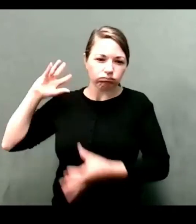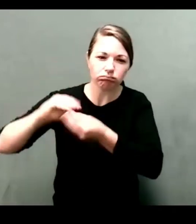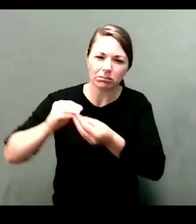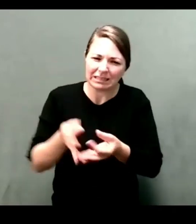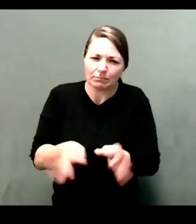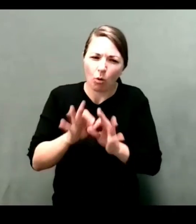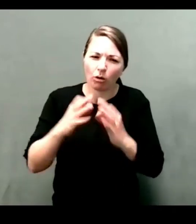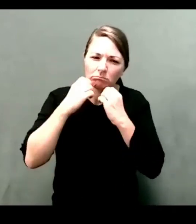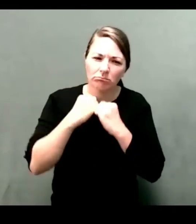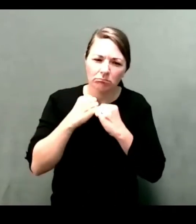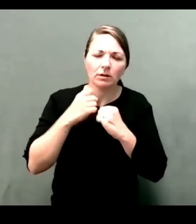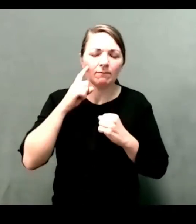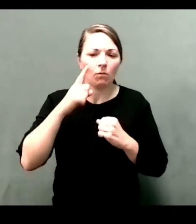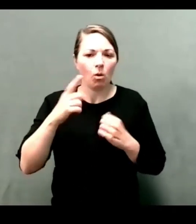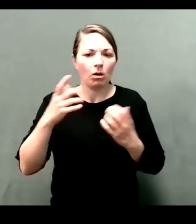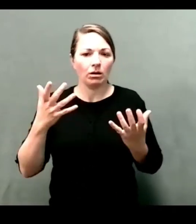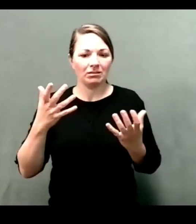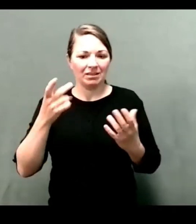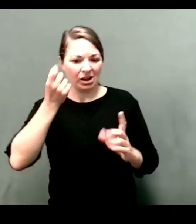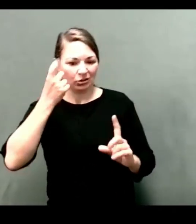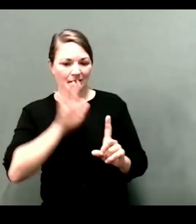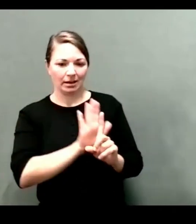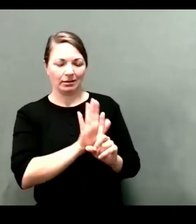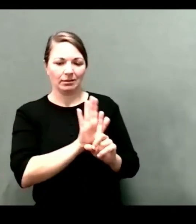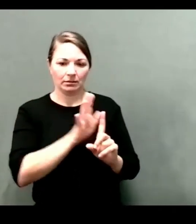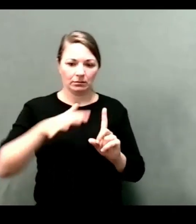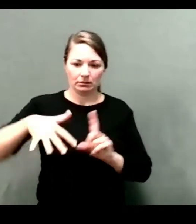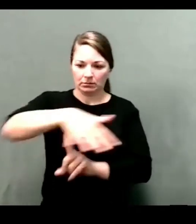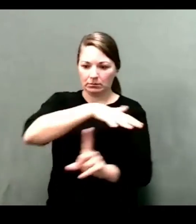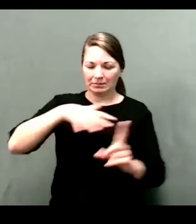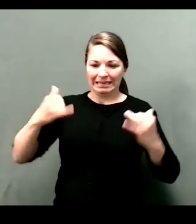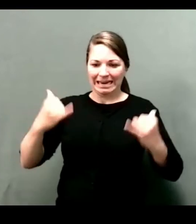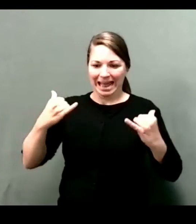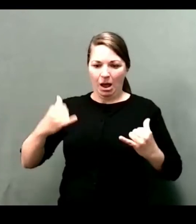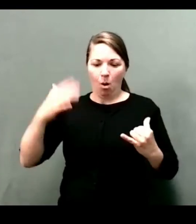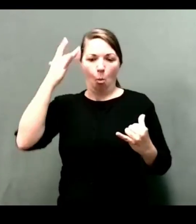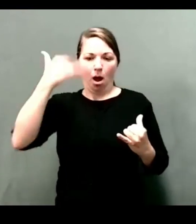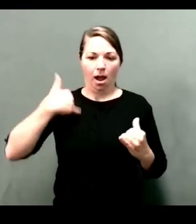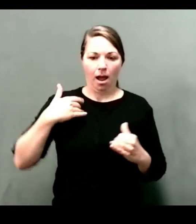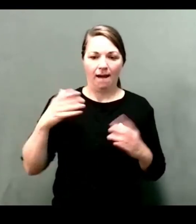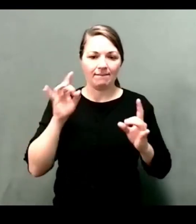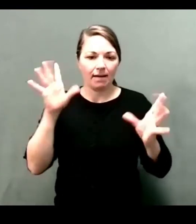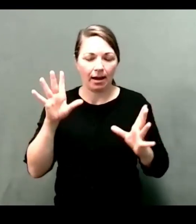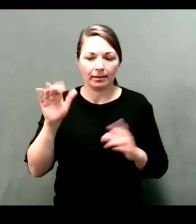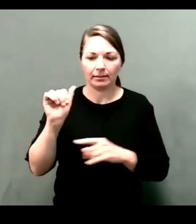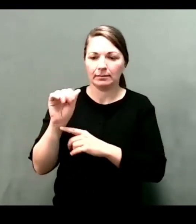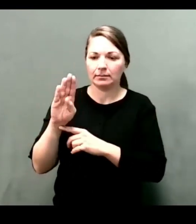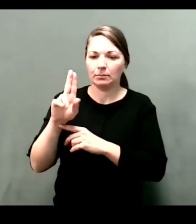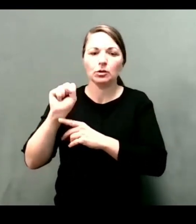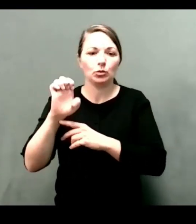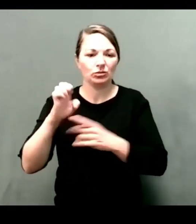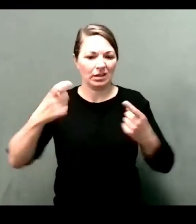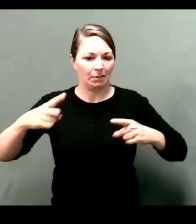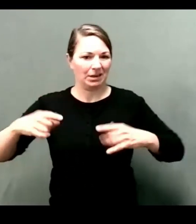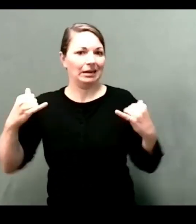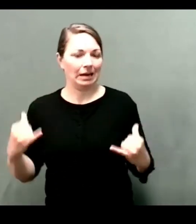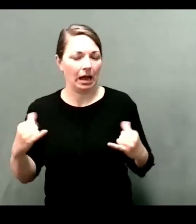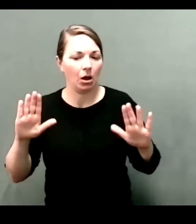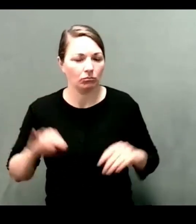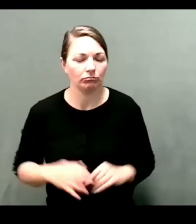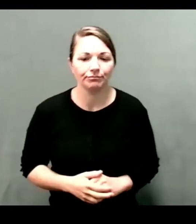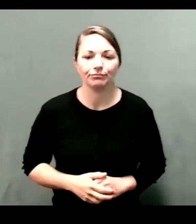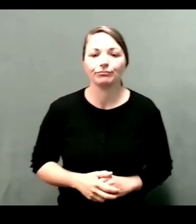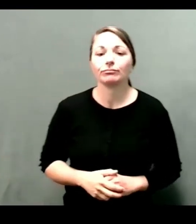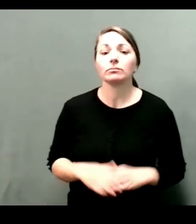of what's contributing to the climate that allows violence and abuse to flourish. The last piece here is just